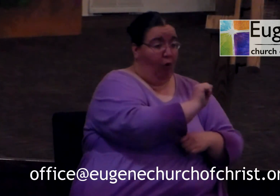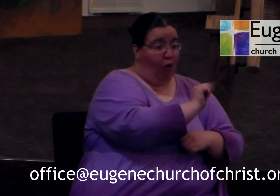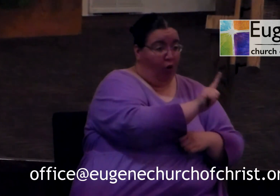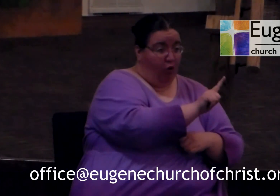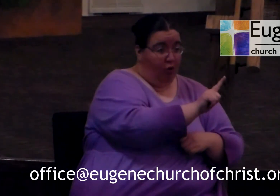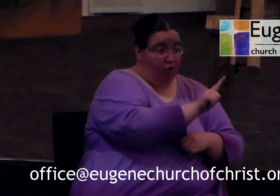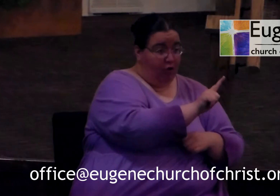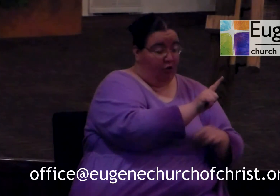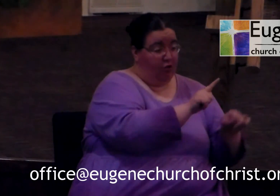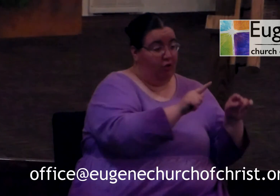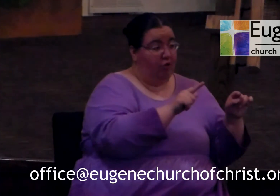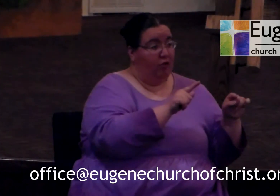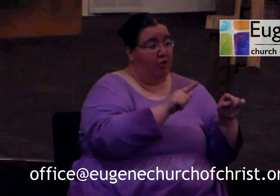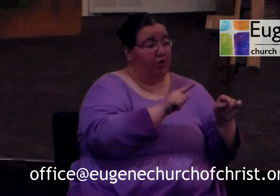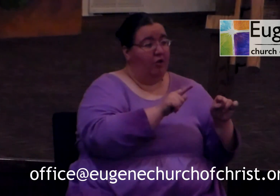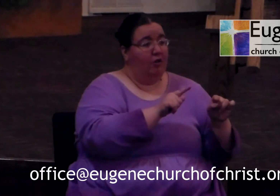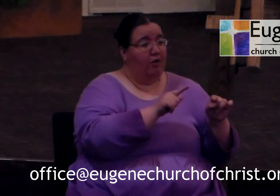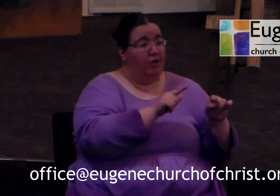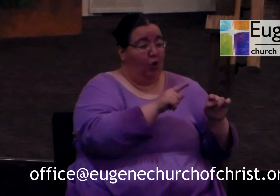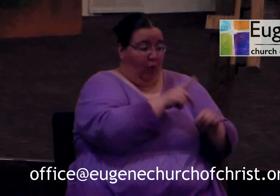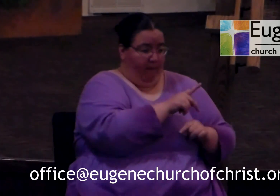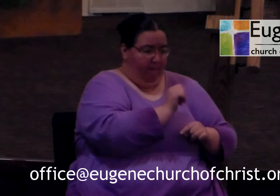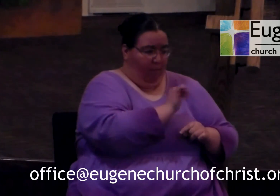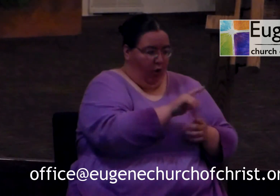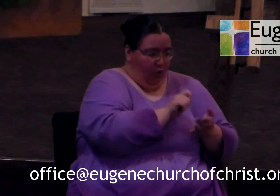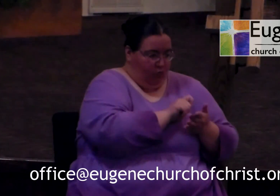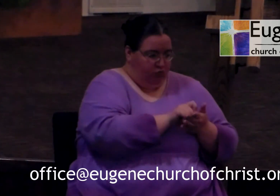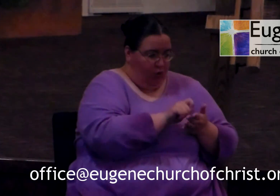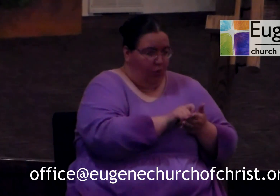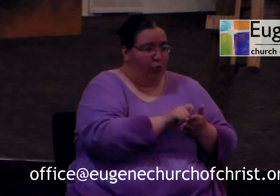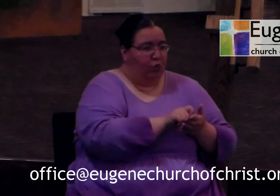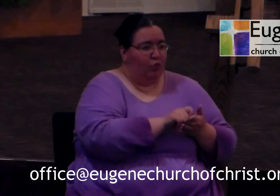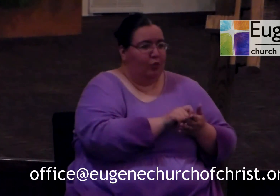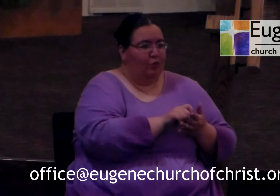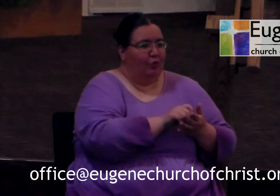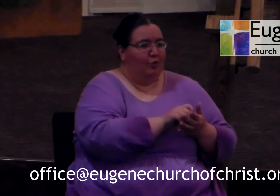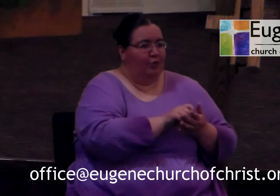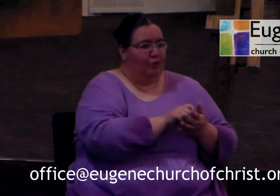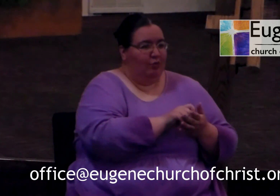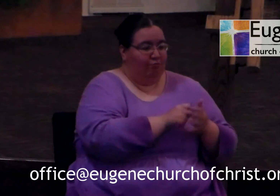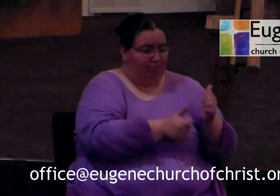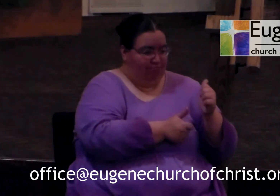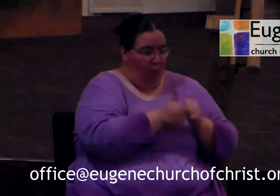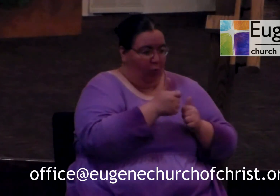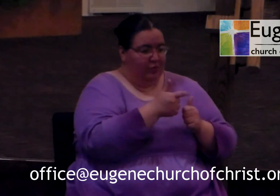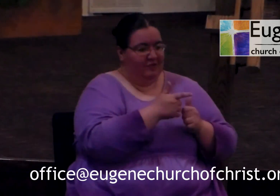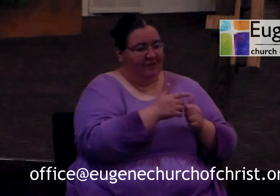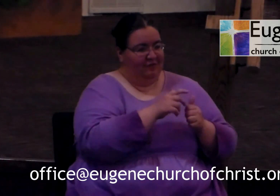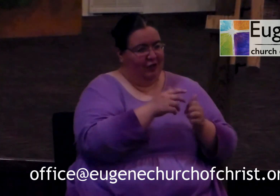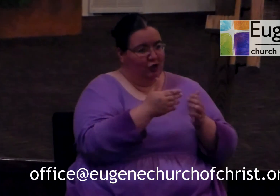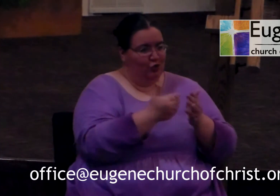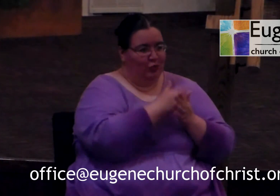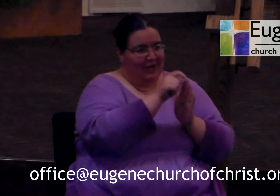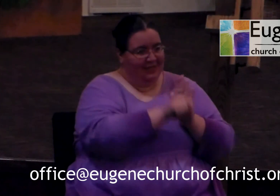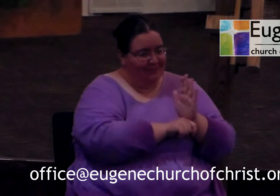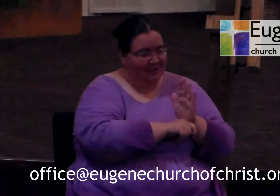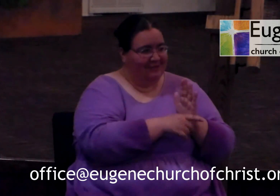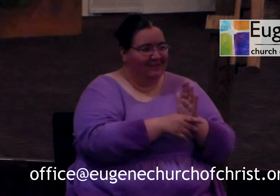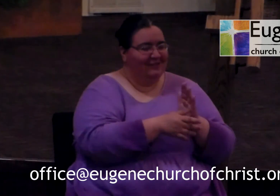rest of this book, let's change what's going to happen from here on out. So if you have not taken on Christ, this is your